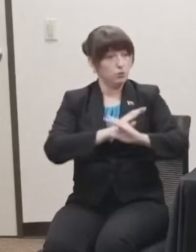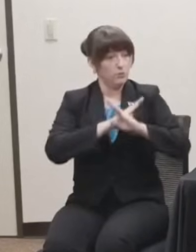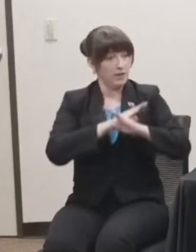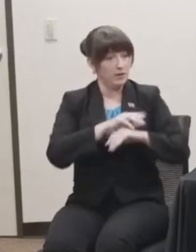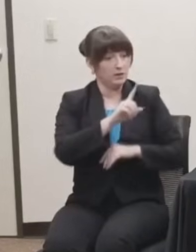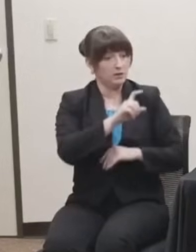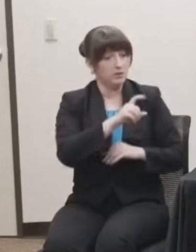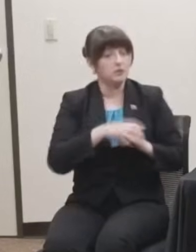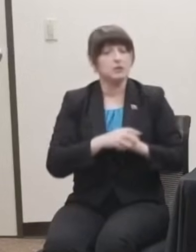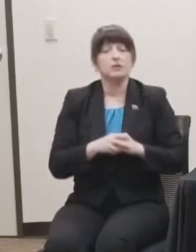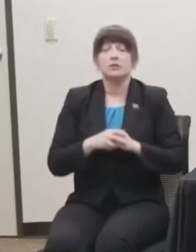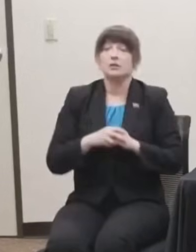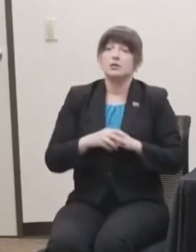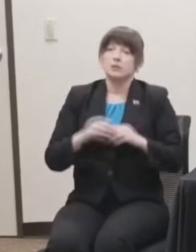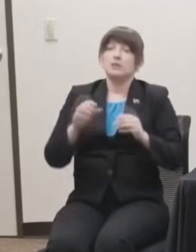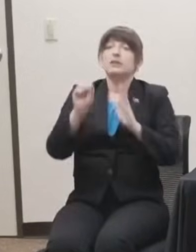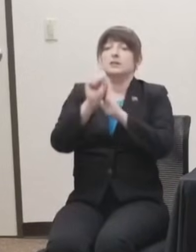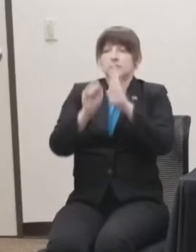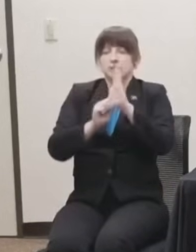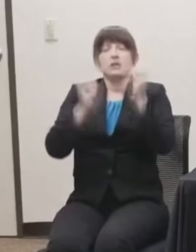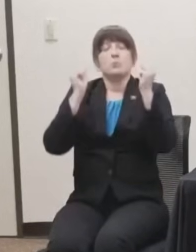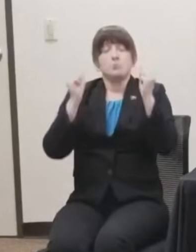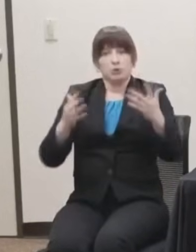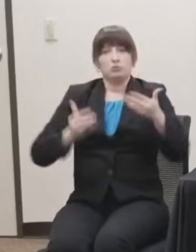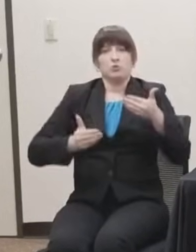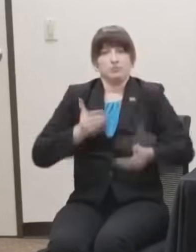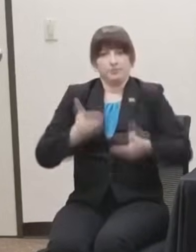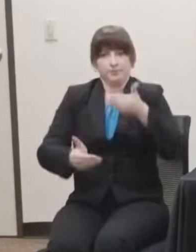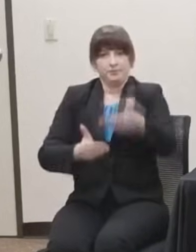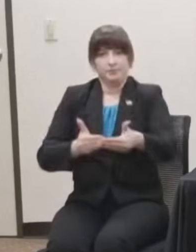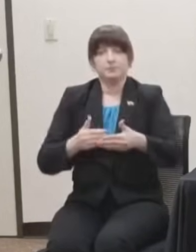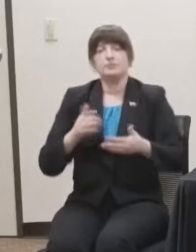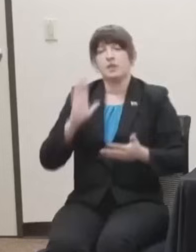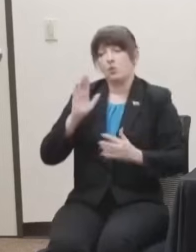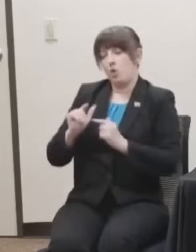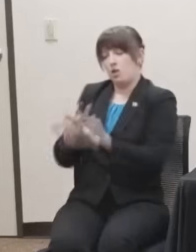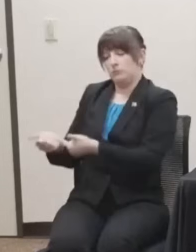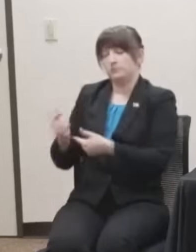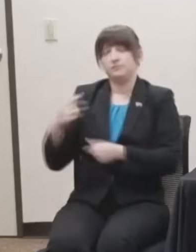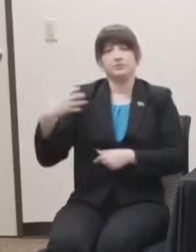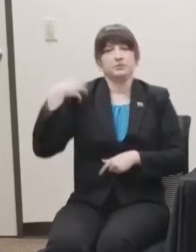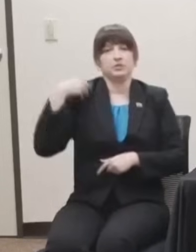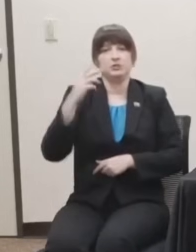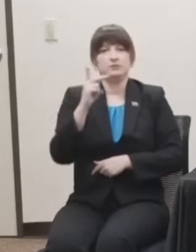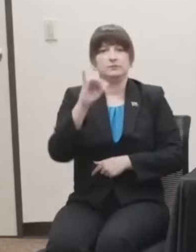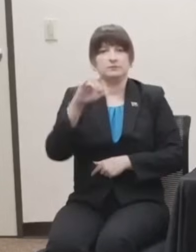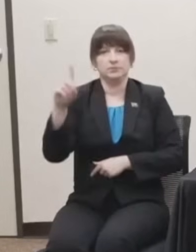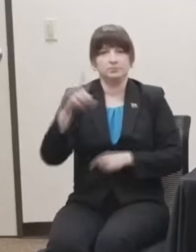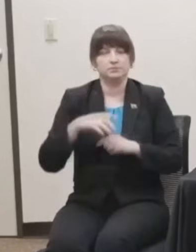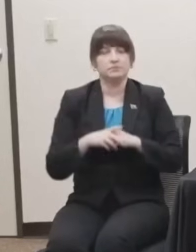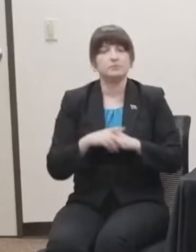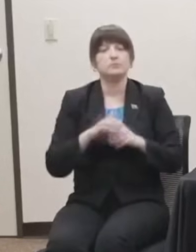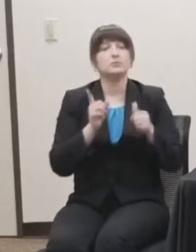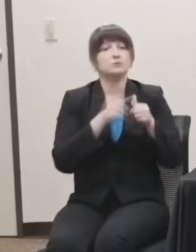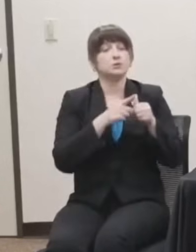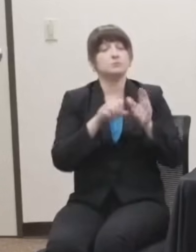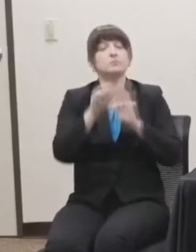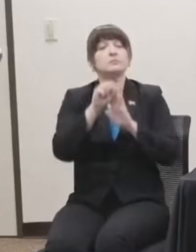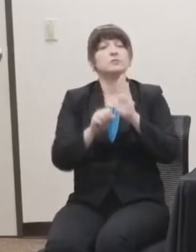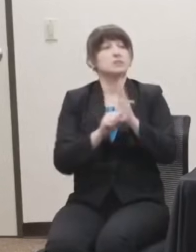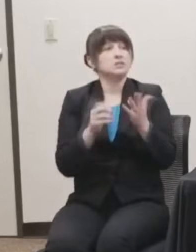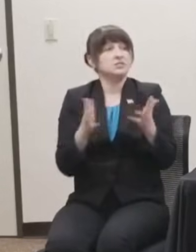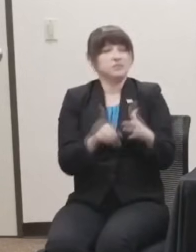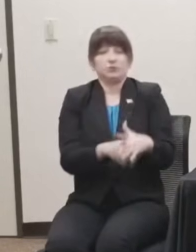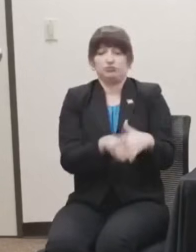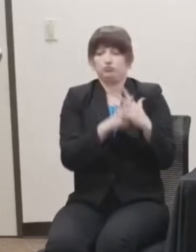steps taken by the state that I'll let Chief Kidd talk about, but the state began setting up